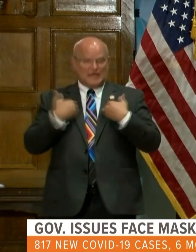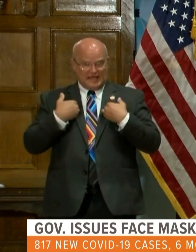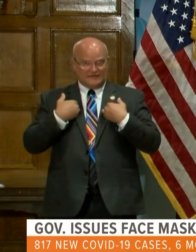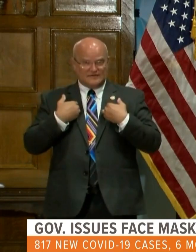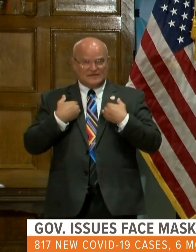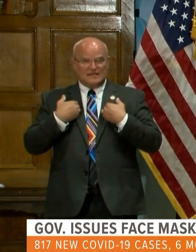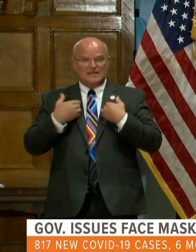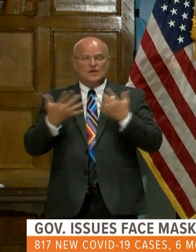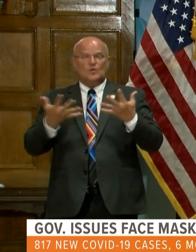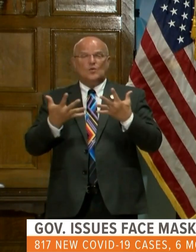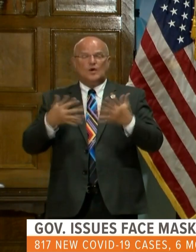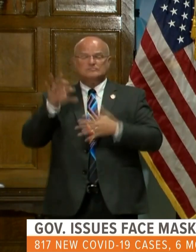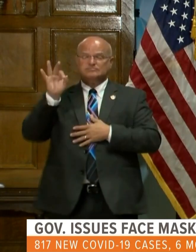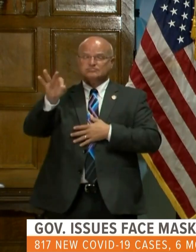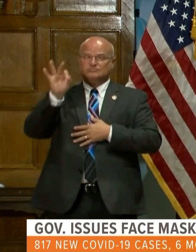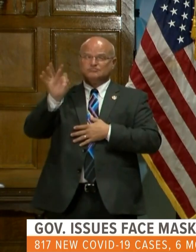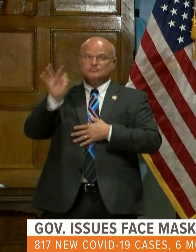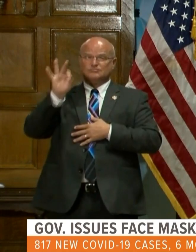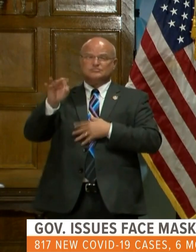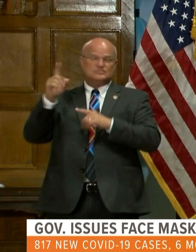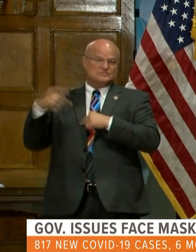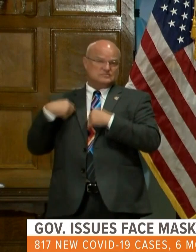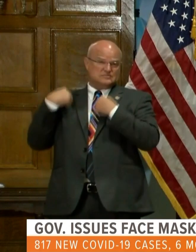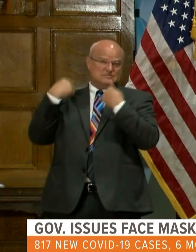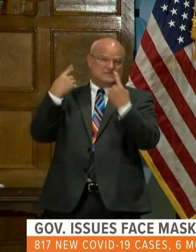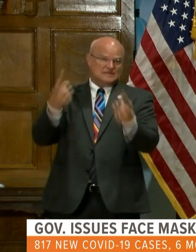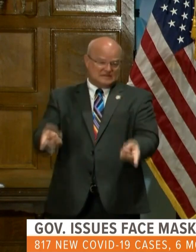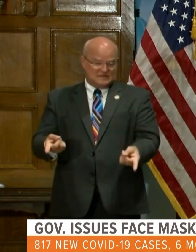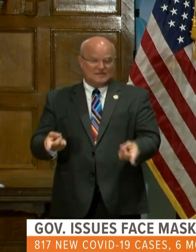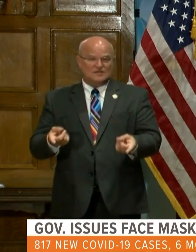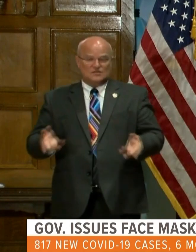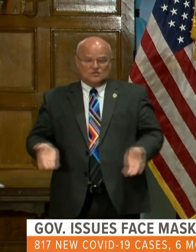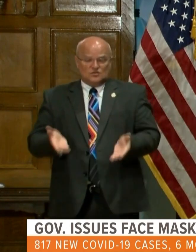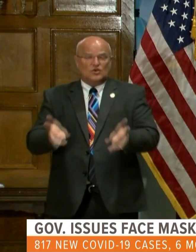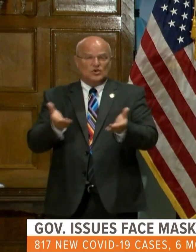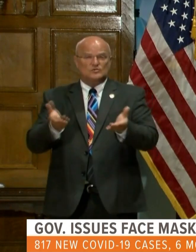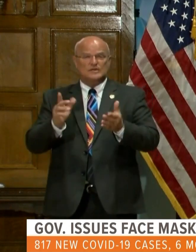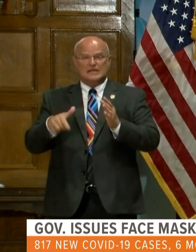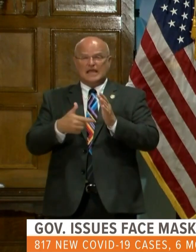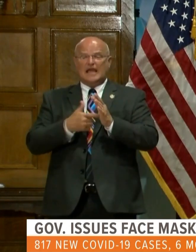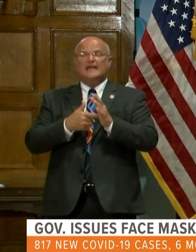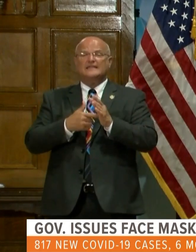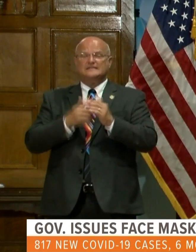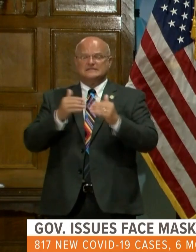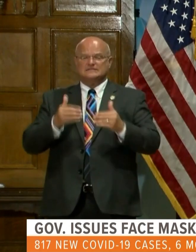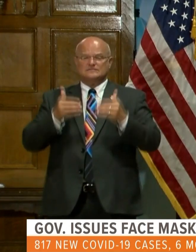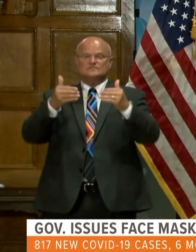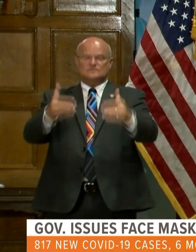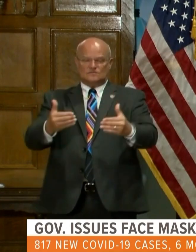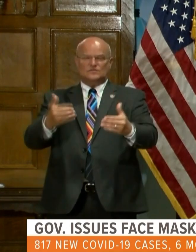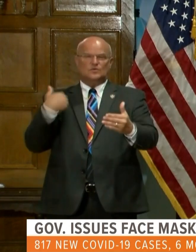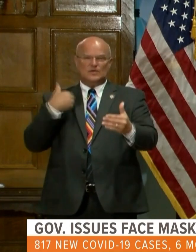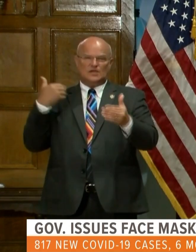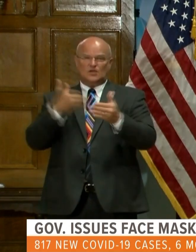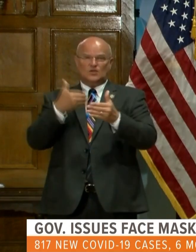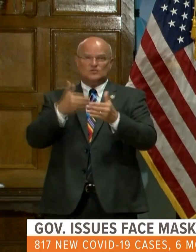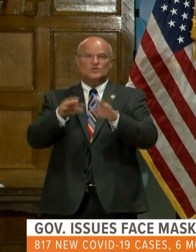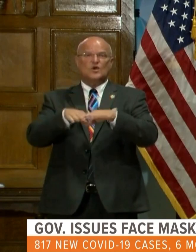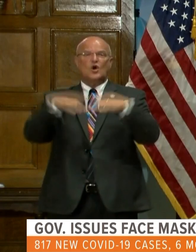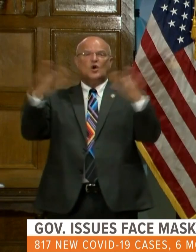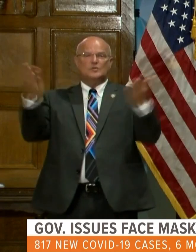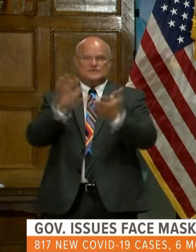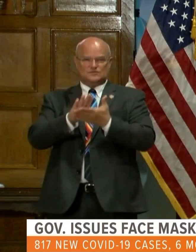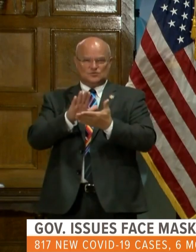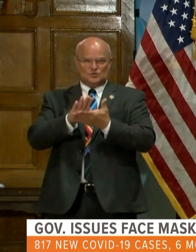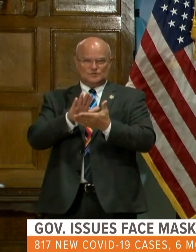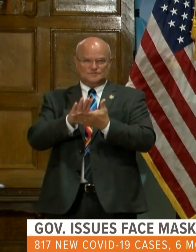is what we've been preaching consistently through encouragement, and this takes it a step further as we get closer to the opening